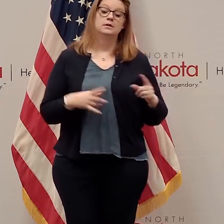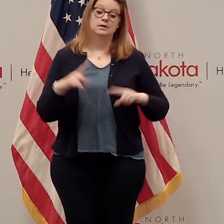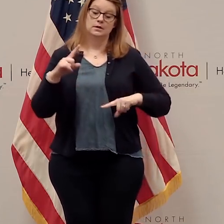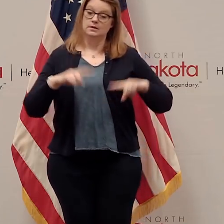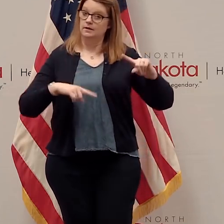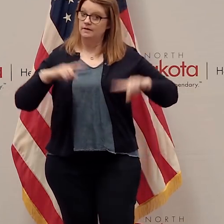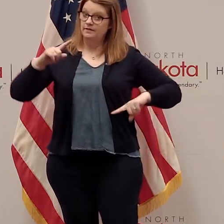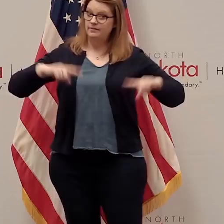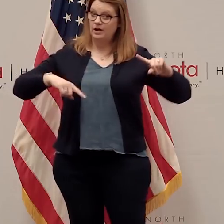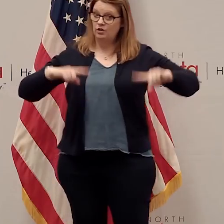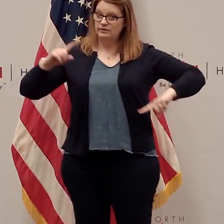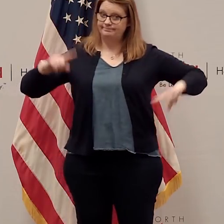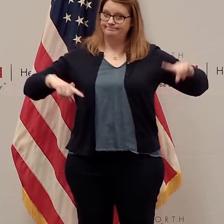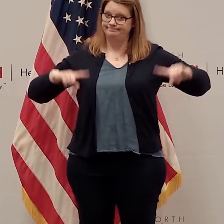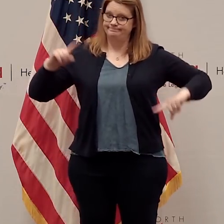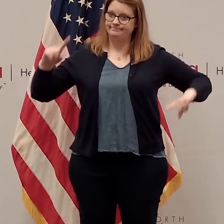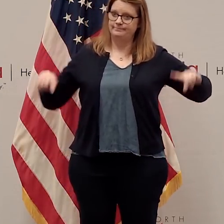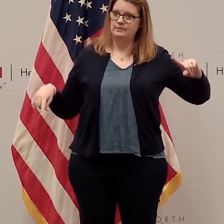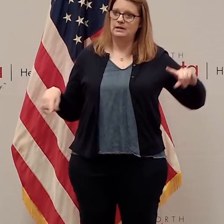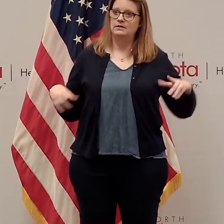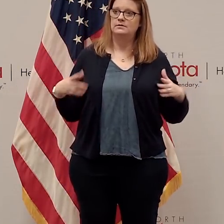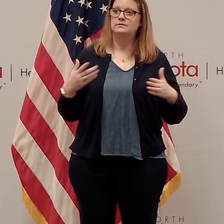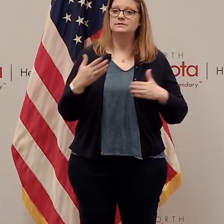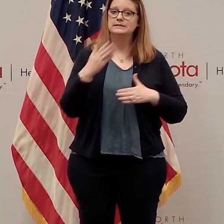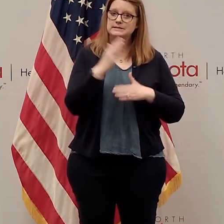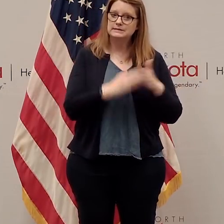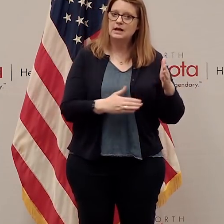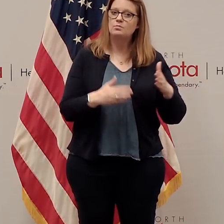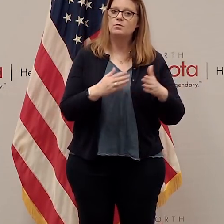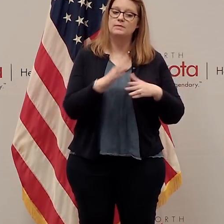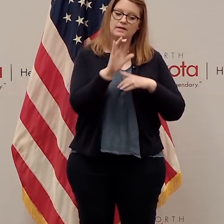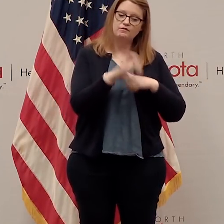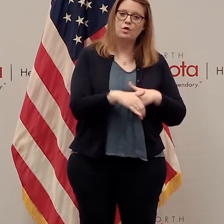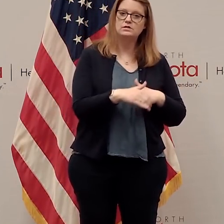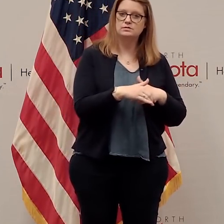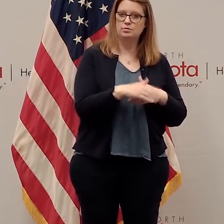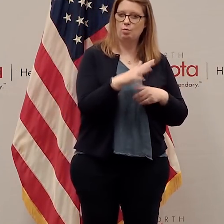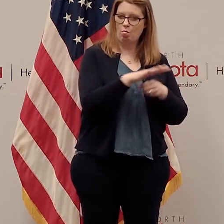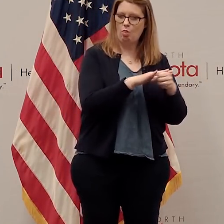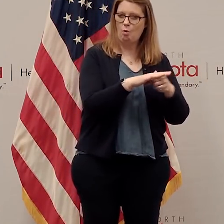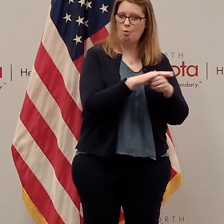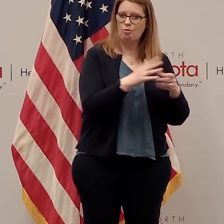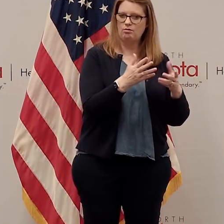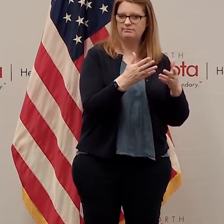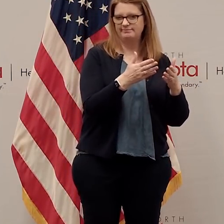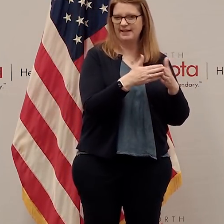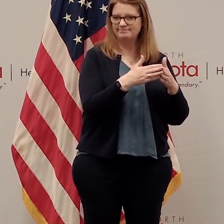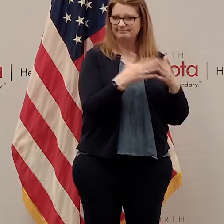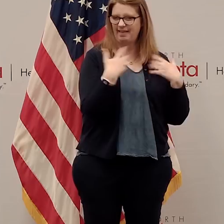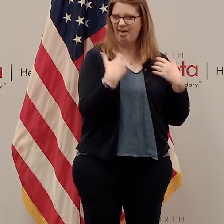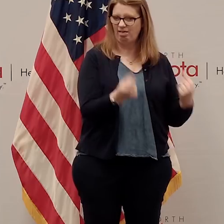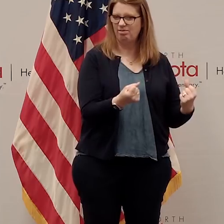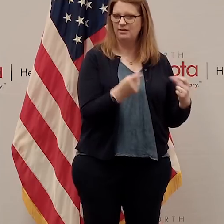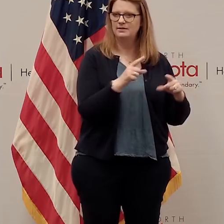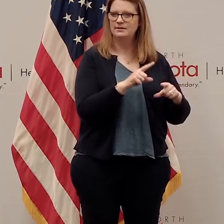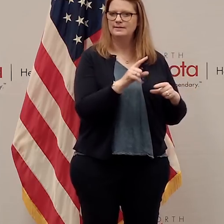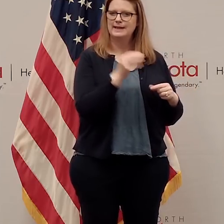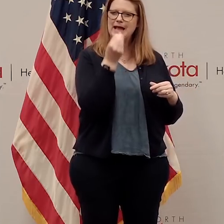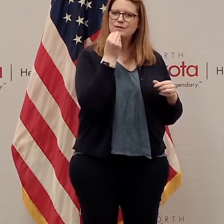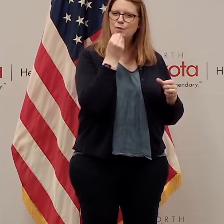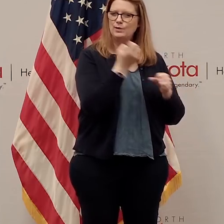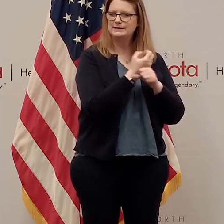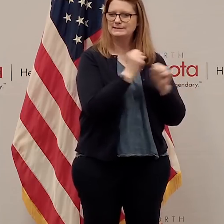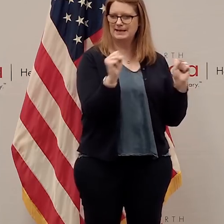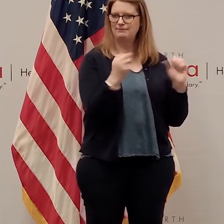those are going to be enforced through local health departments as a way to think about it, like you would with food and